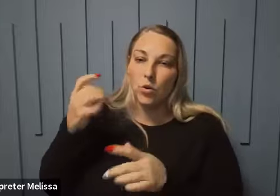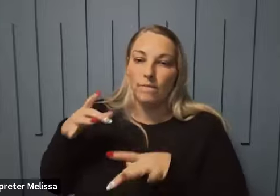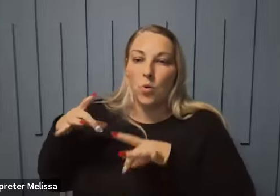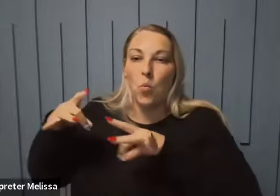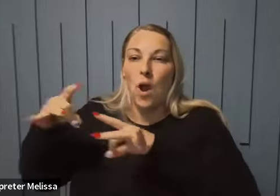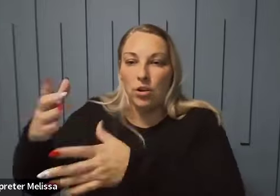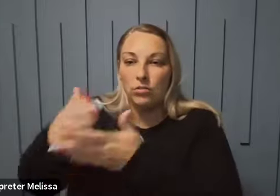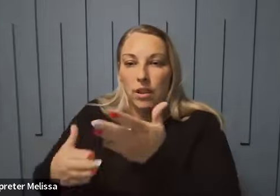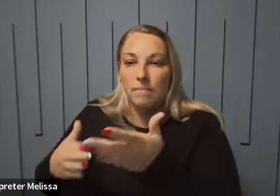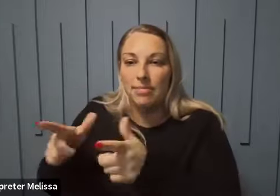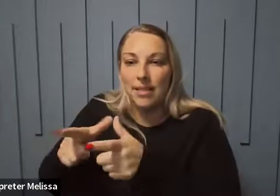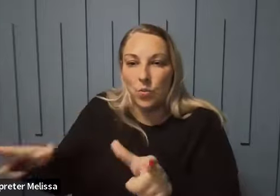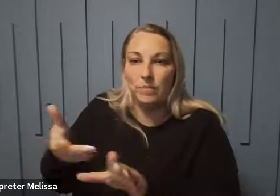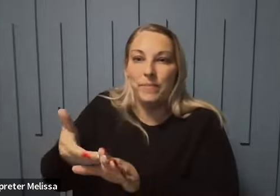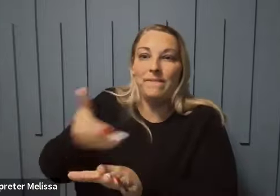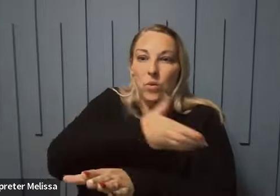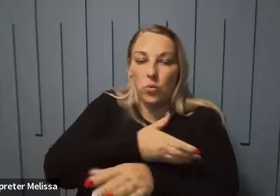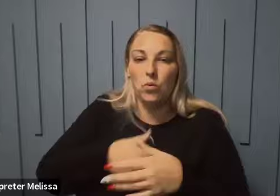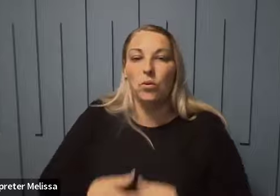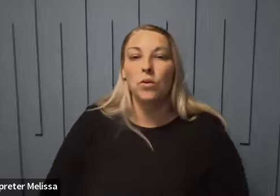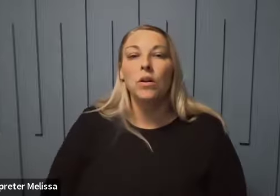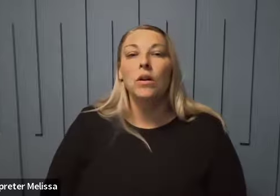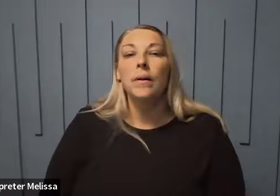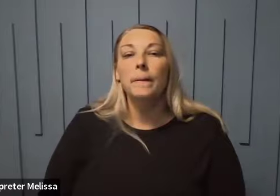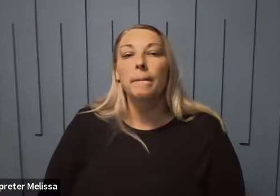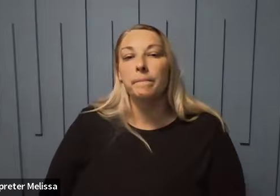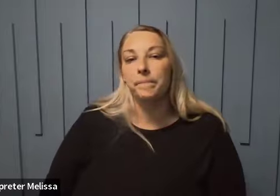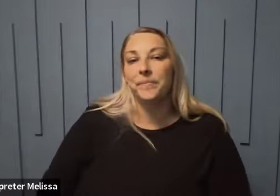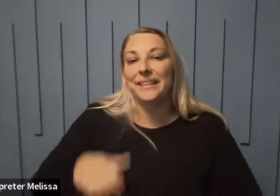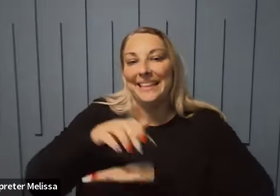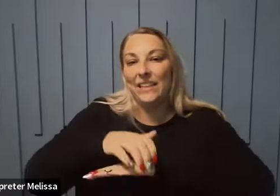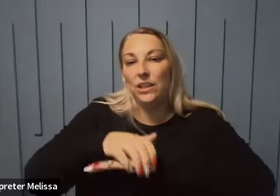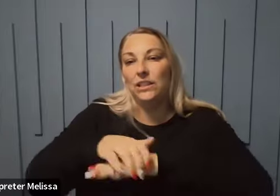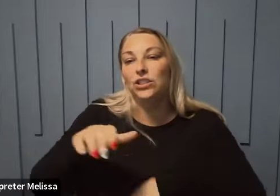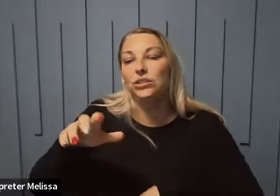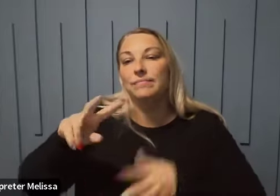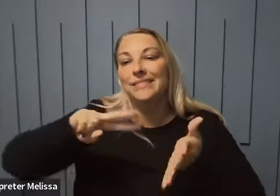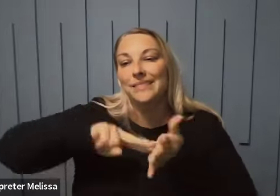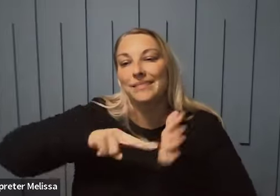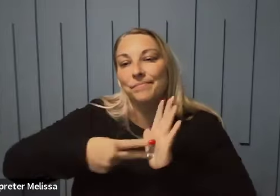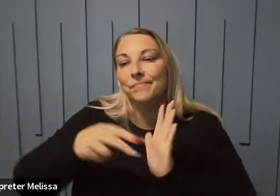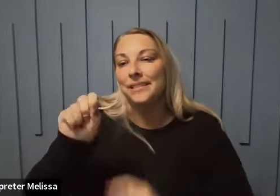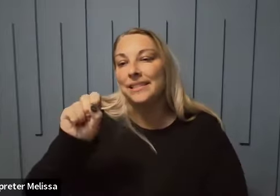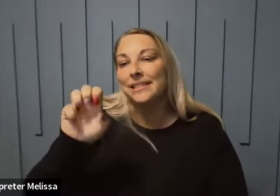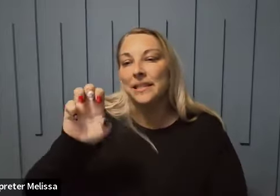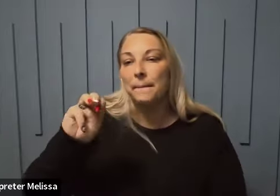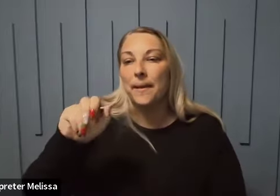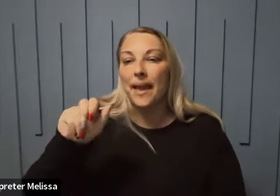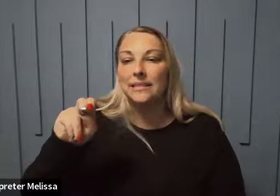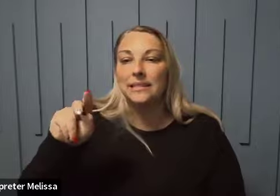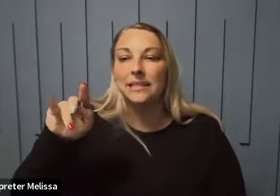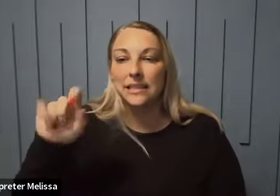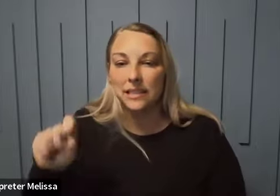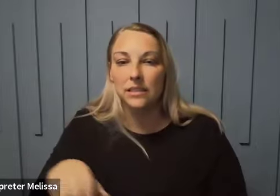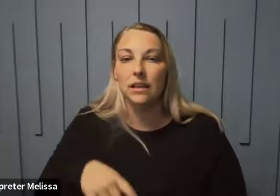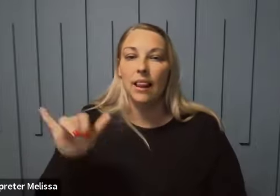English semantics are very challenging. Contractions are a problem. So like won't is really